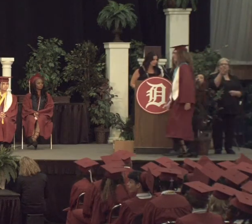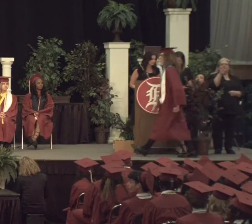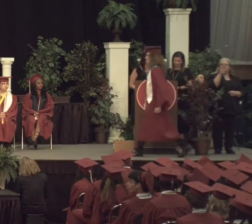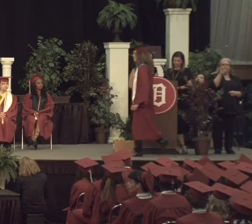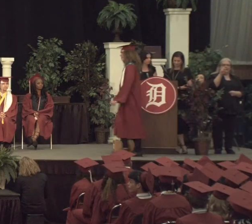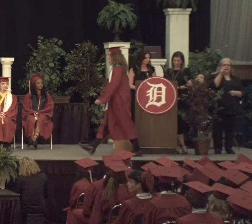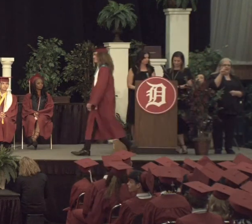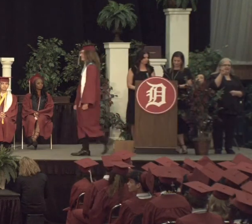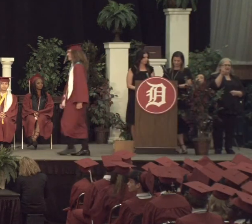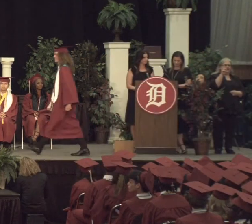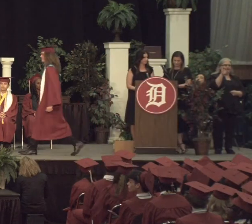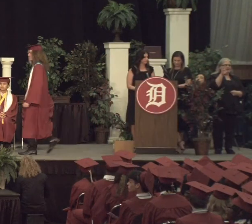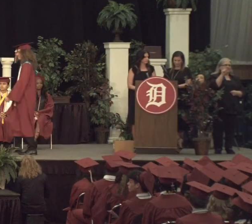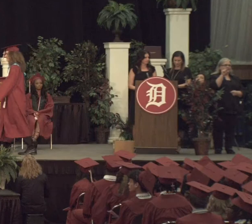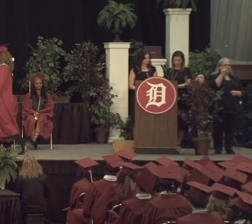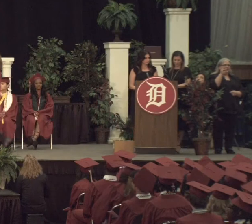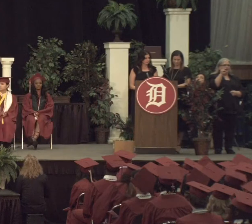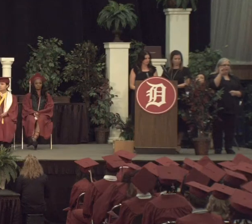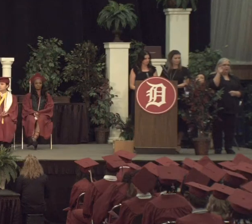laude.